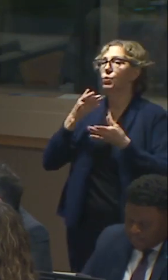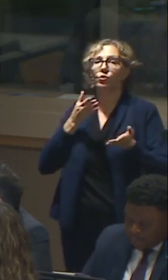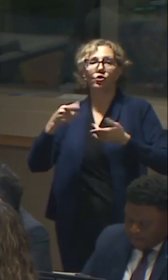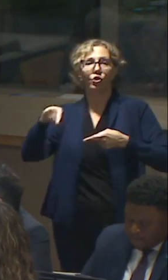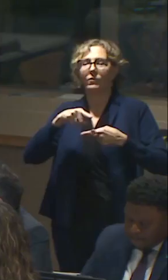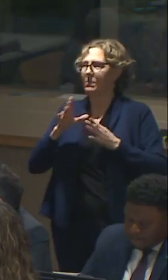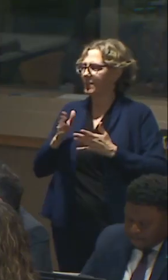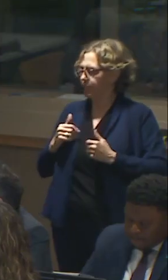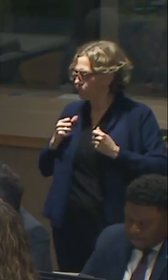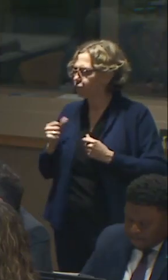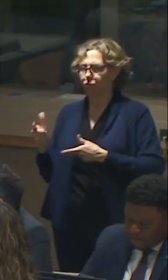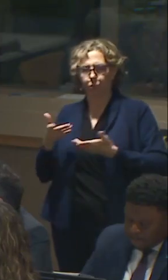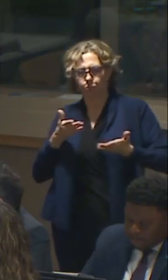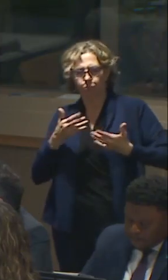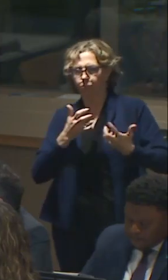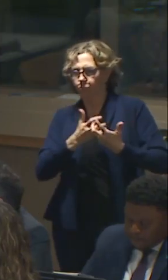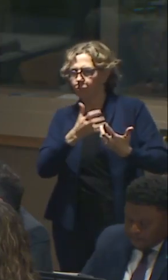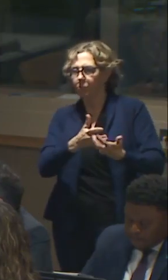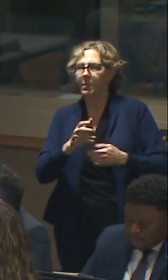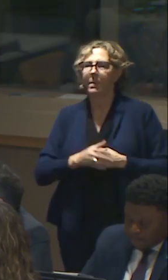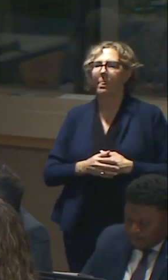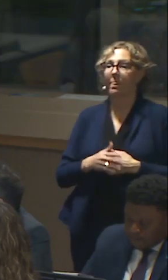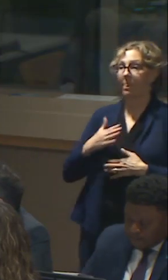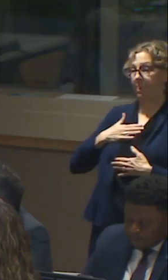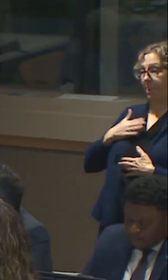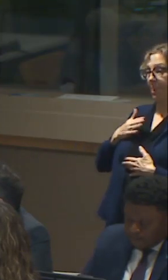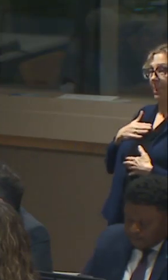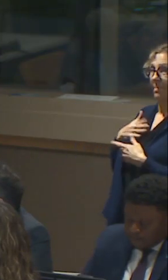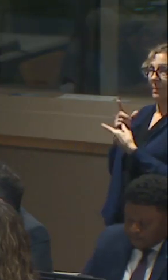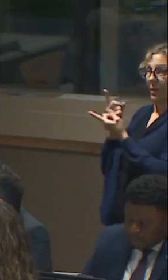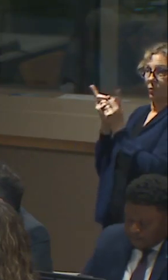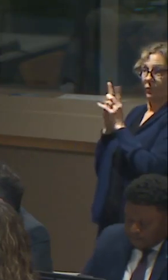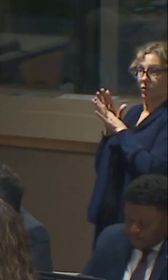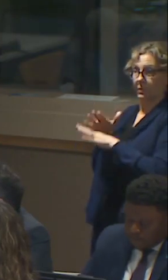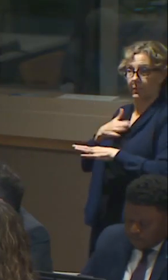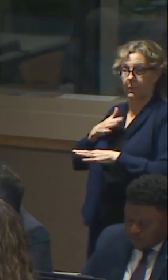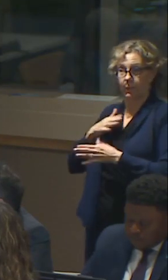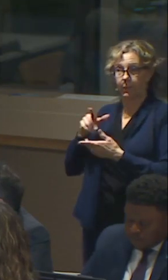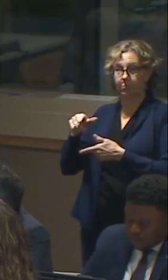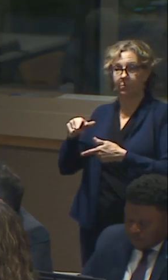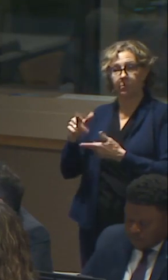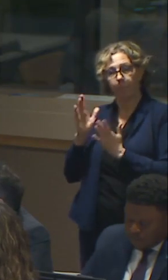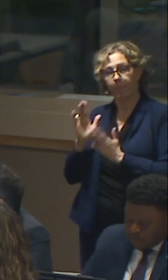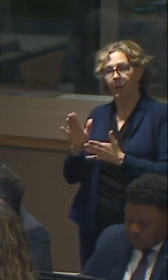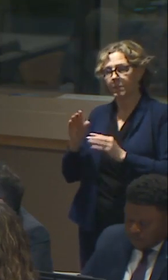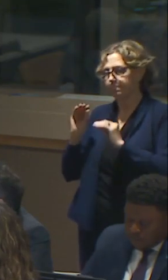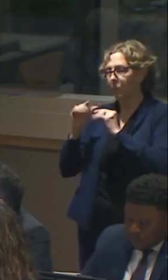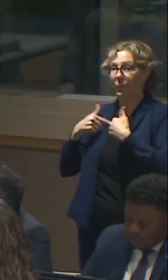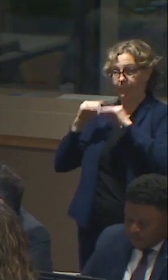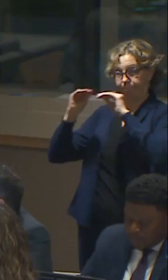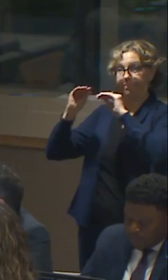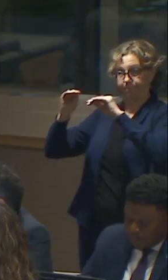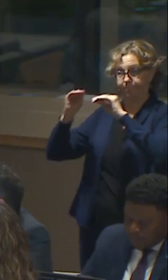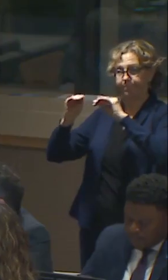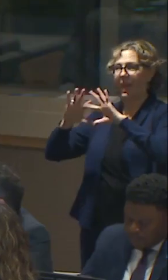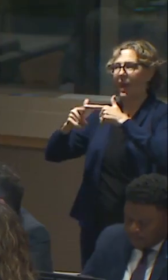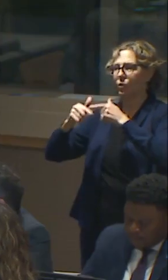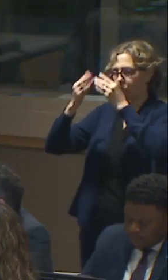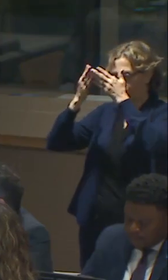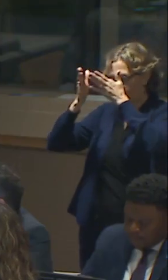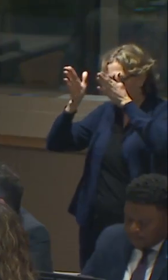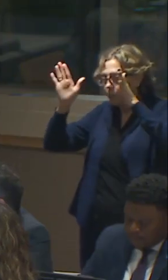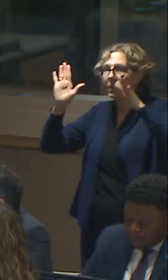projects I'm on, we're training every state mental health provider in the state of New York how to have a neuro-affirming practice. We're teaching